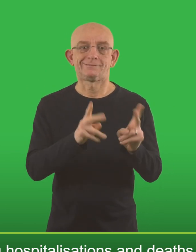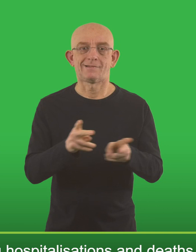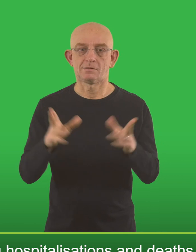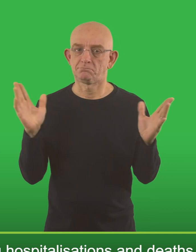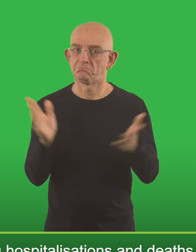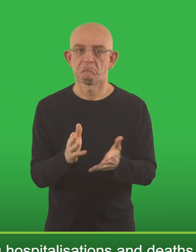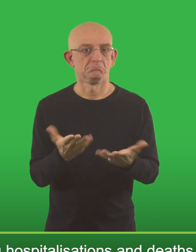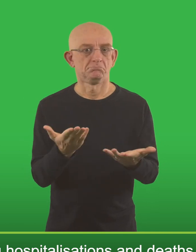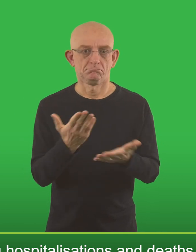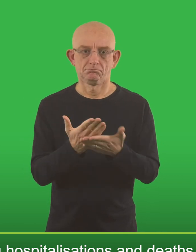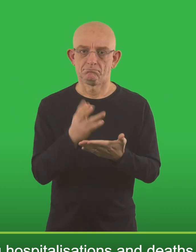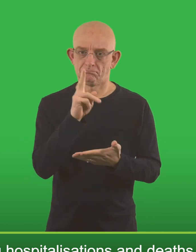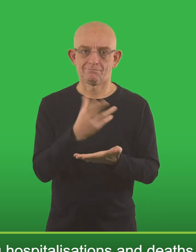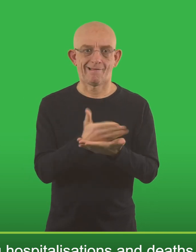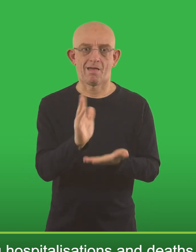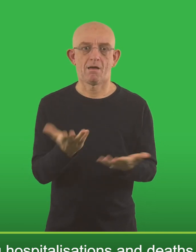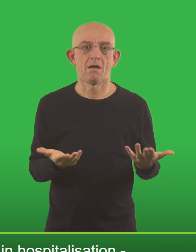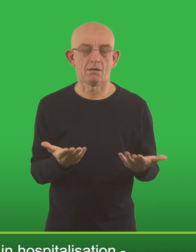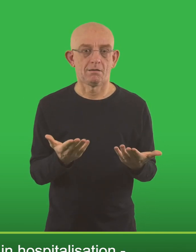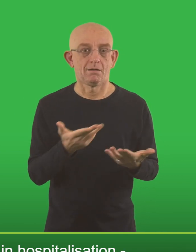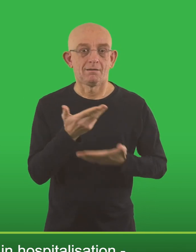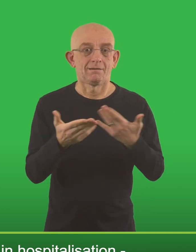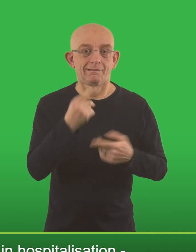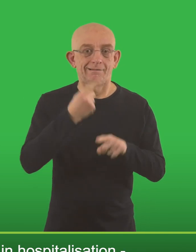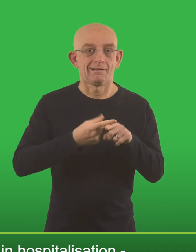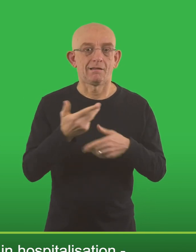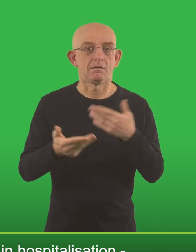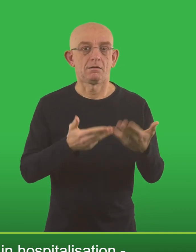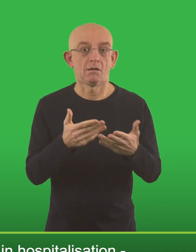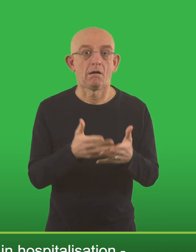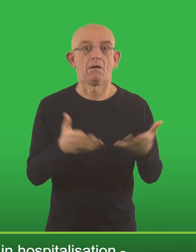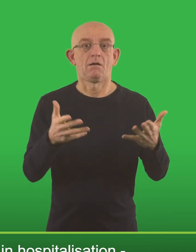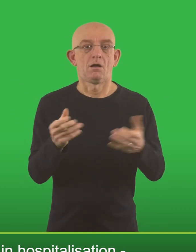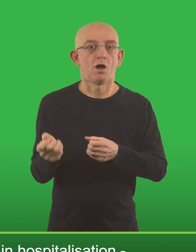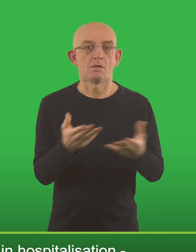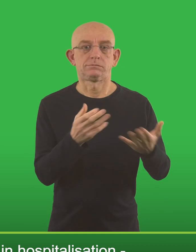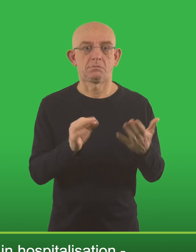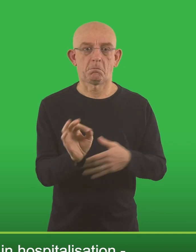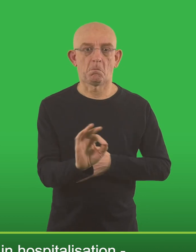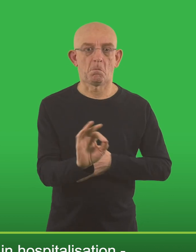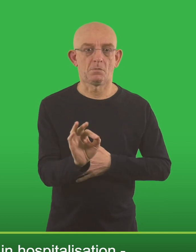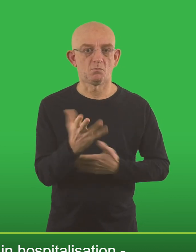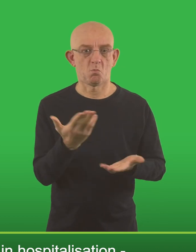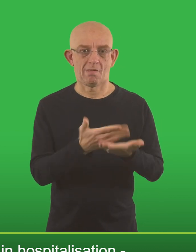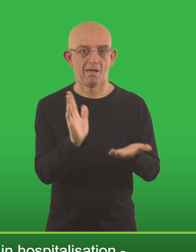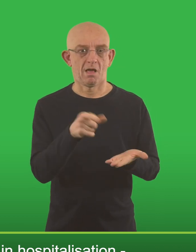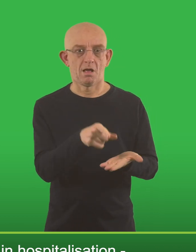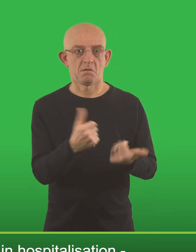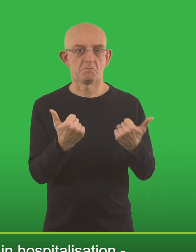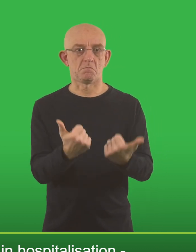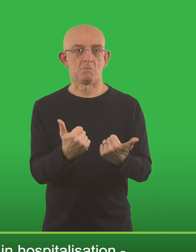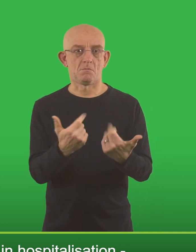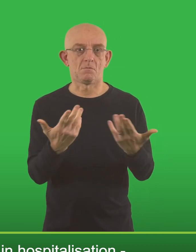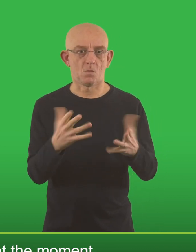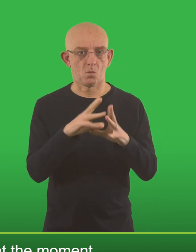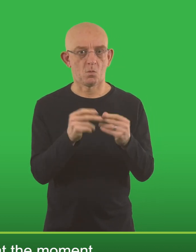reducing hospitalisations and deaths. Again, no doubts there. Infection rates aren't risking a surge in hospitalisation. Again,